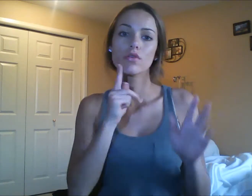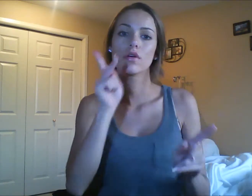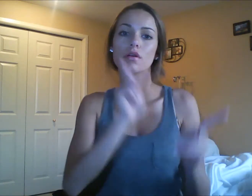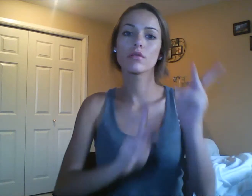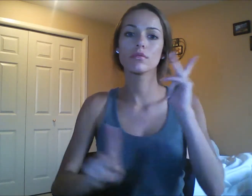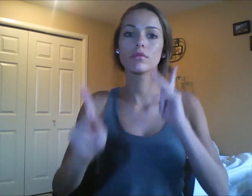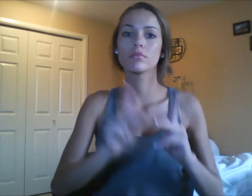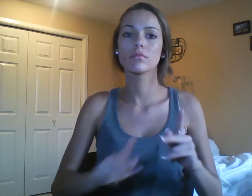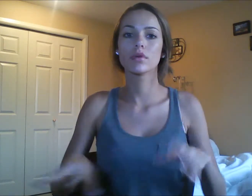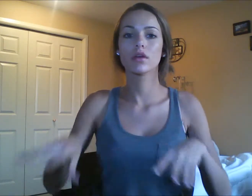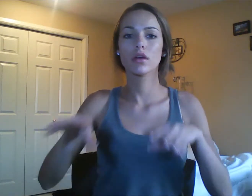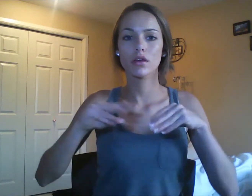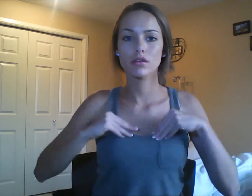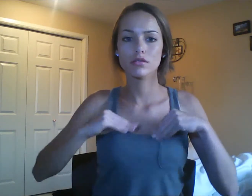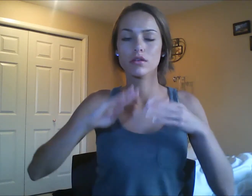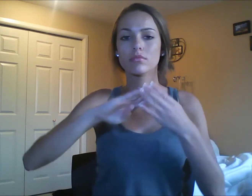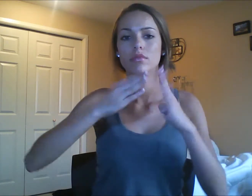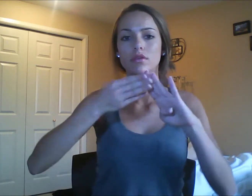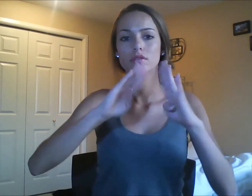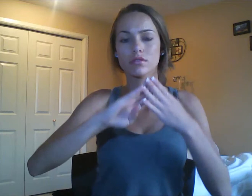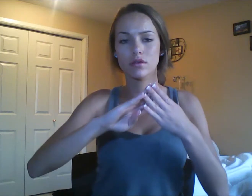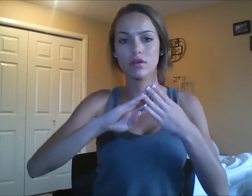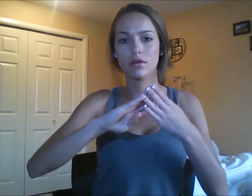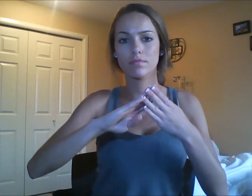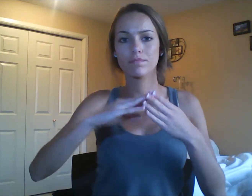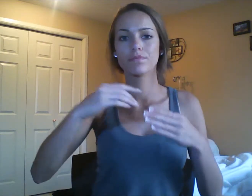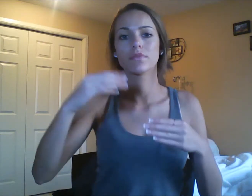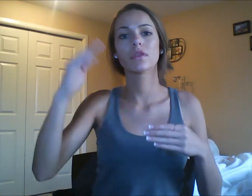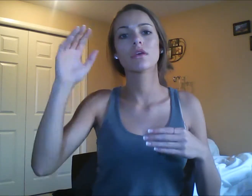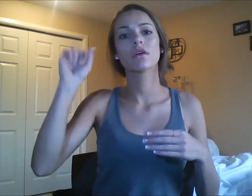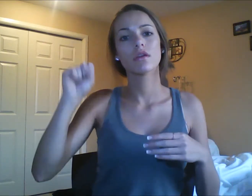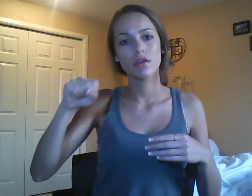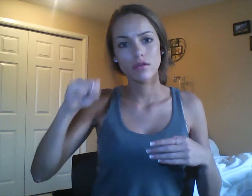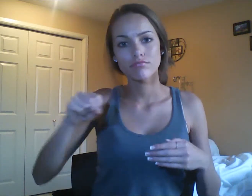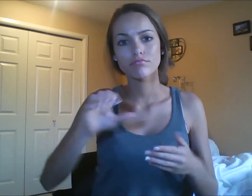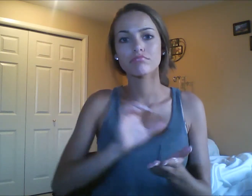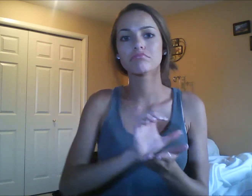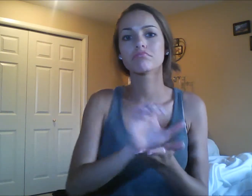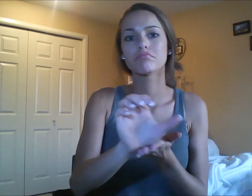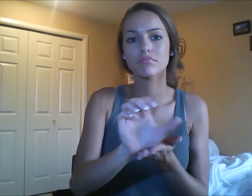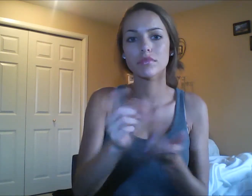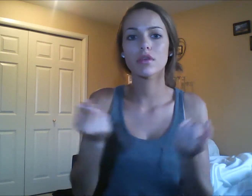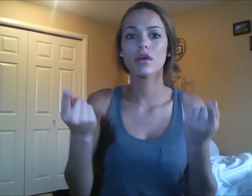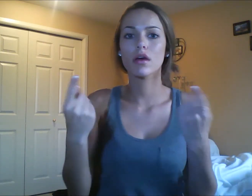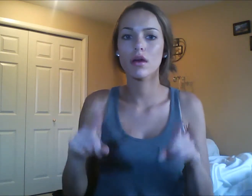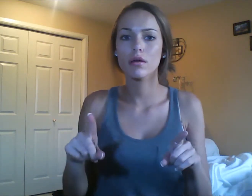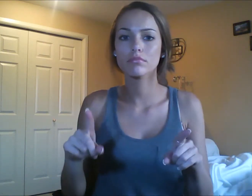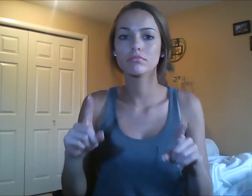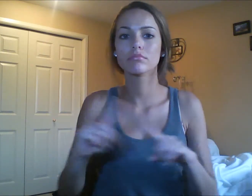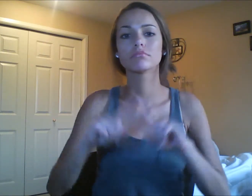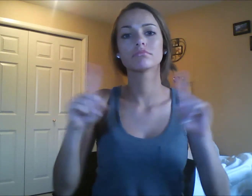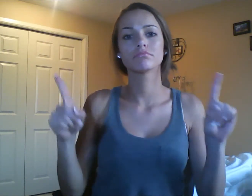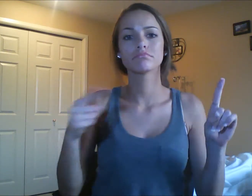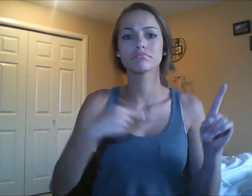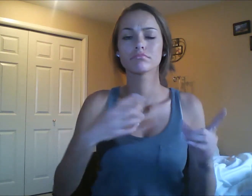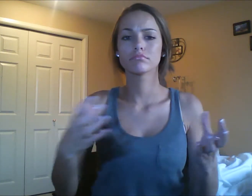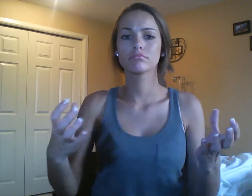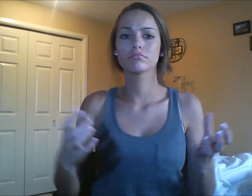society or events that help promote deaf inclusion. No doubt there is discrimination against the deaf in our society, but